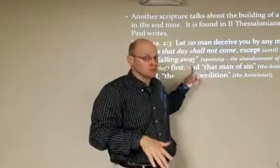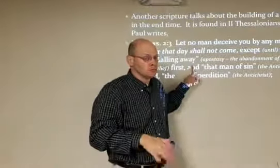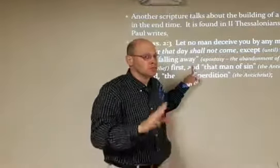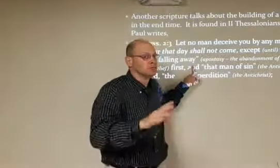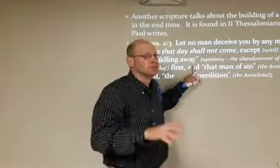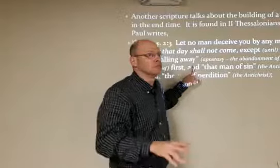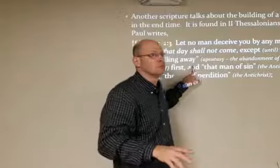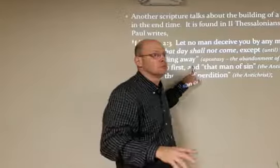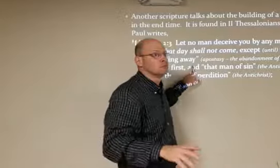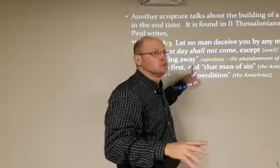Okay, then you'll know.